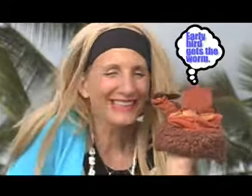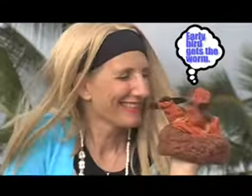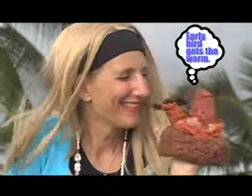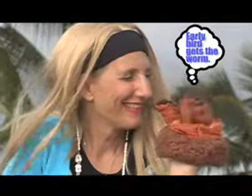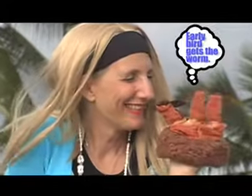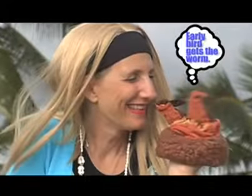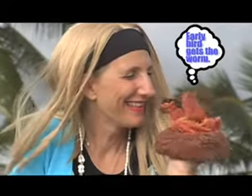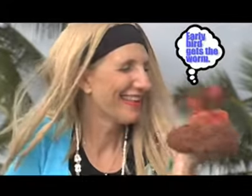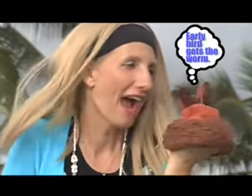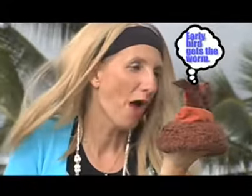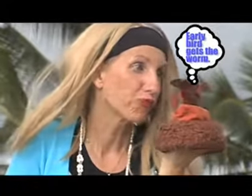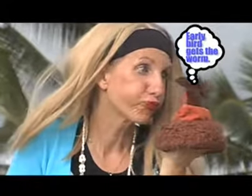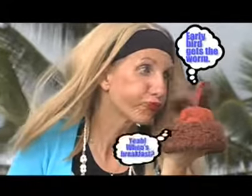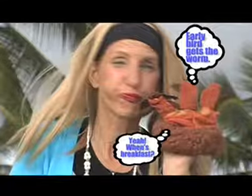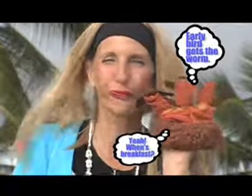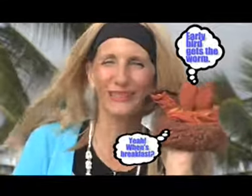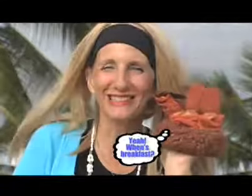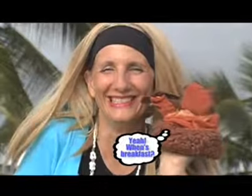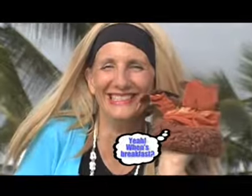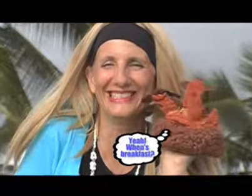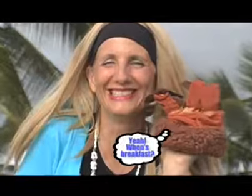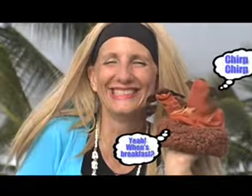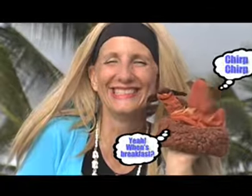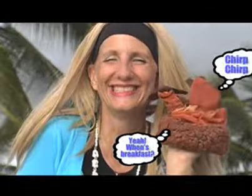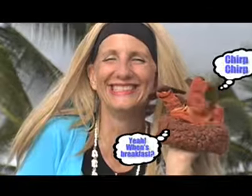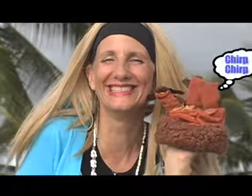morning. Early bird gets the worm. Yeah, what is breakfast? Chirp, chirp.